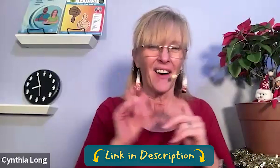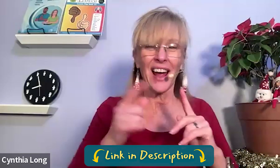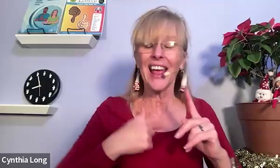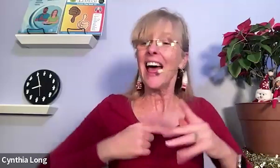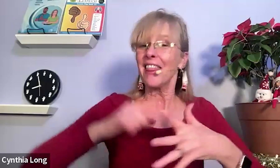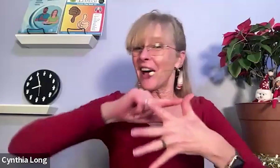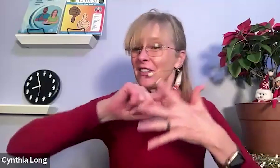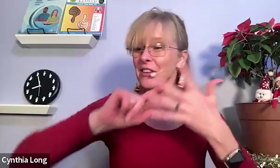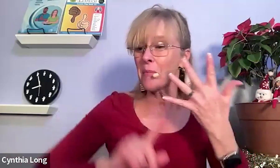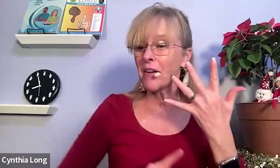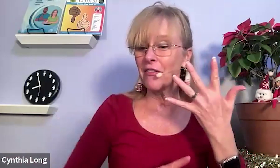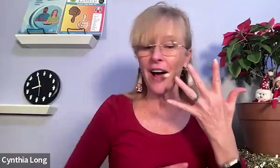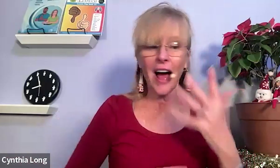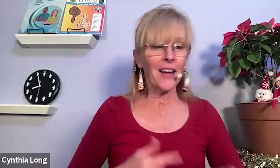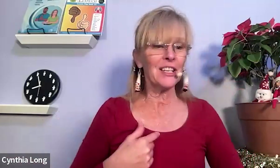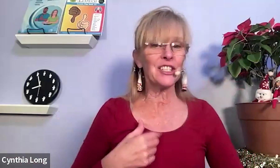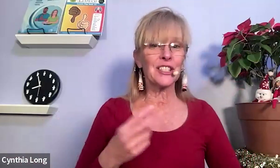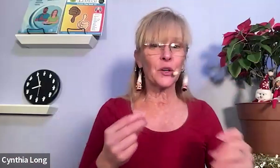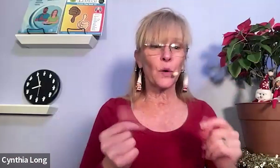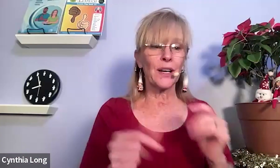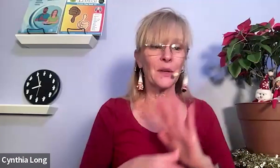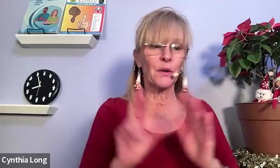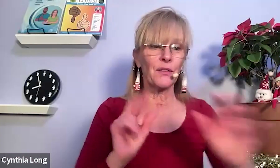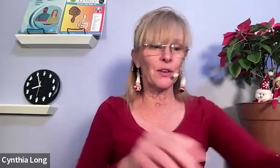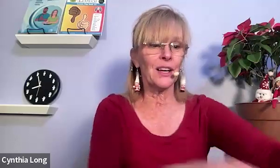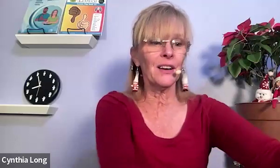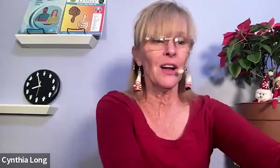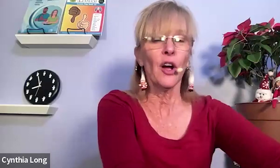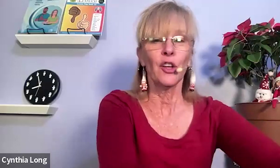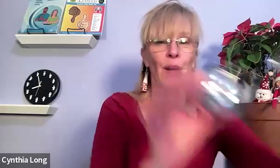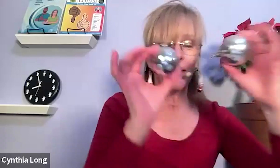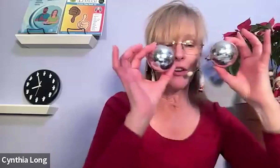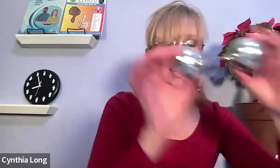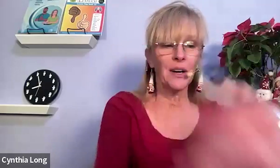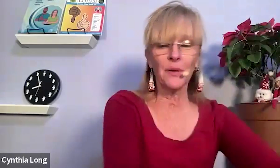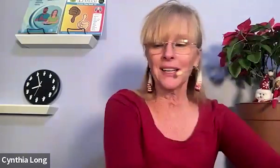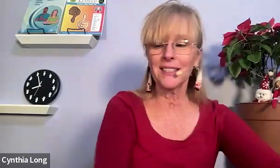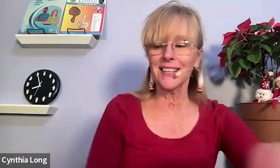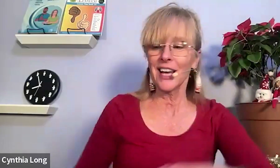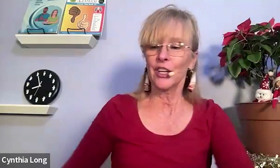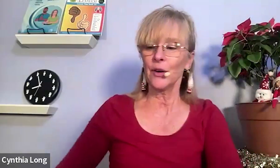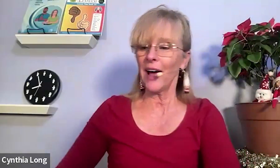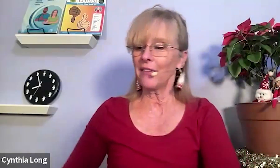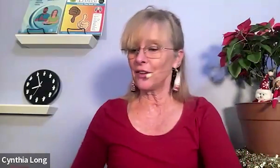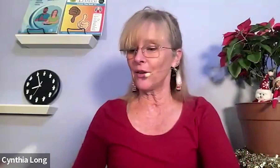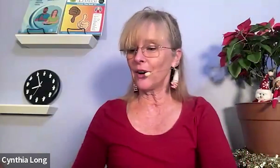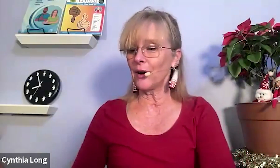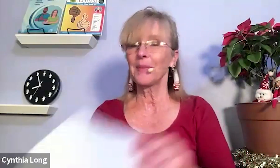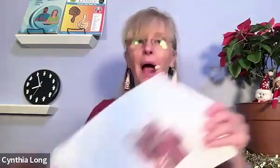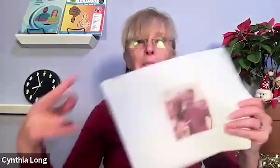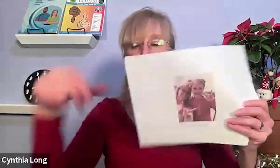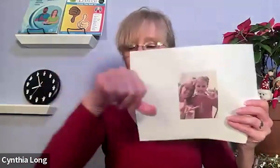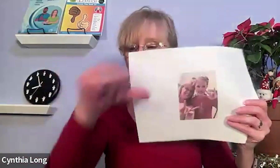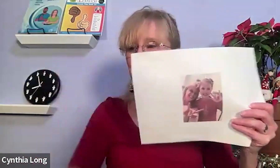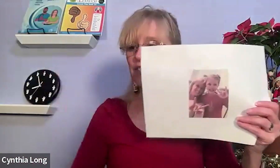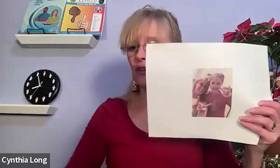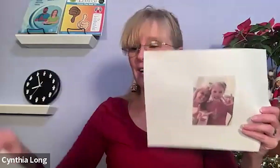Okay, those are my 5. And just to quickly review here, you have your earrings, you have your puzzle that you cut